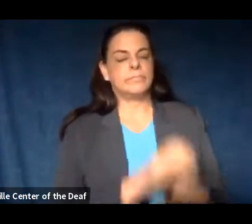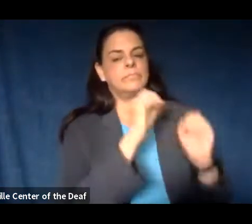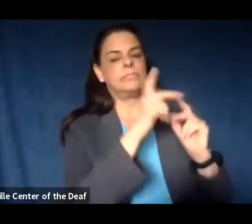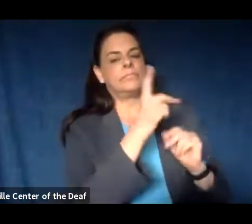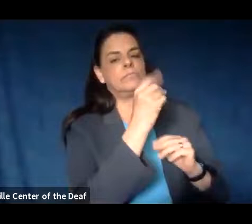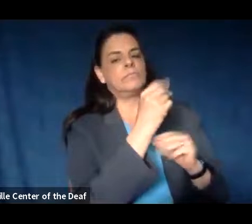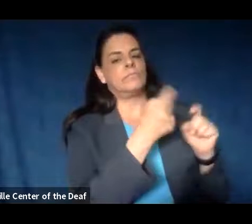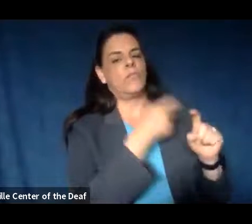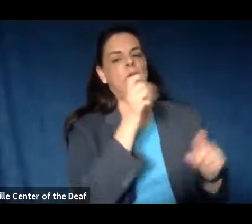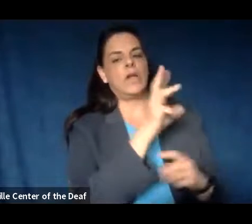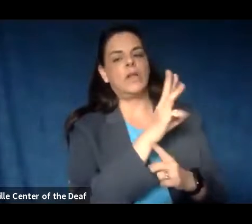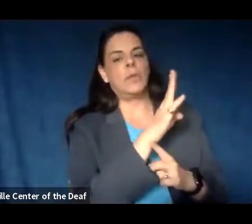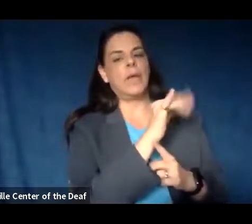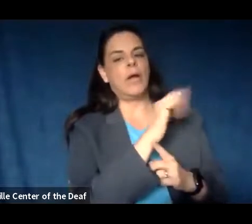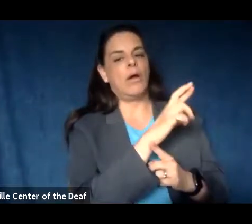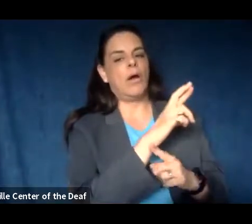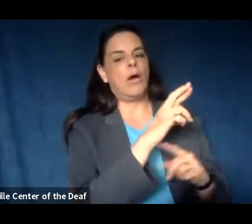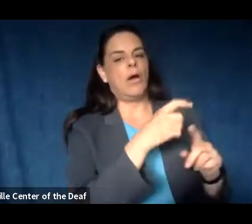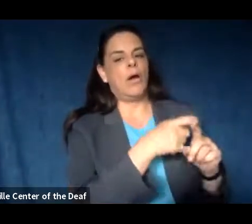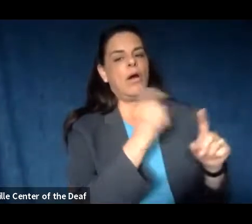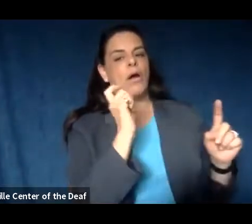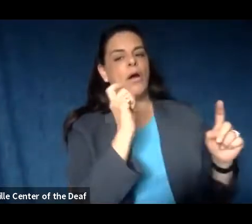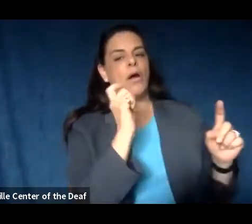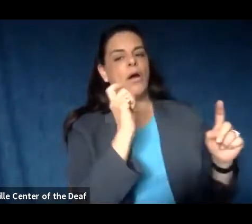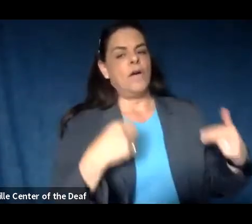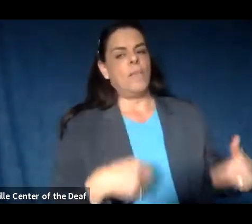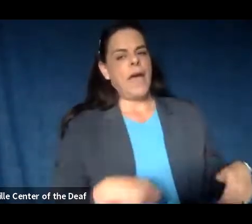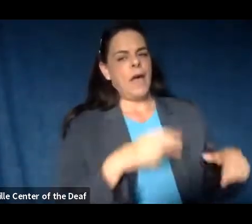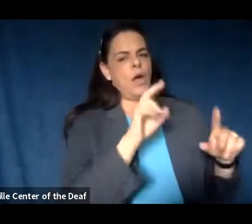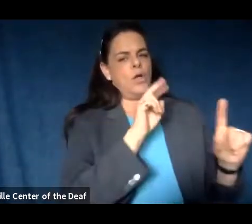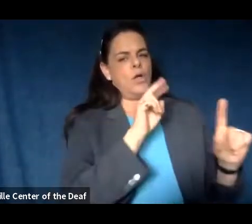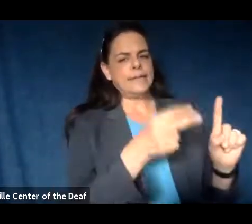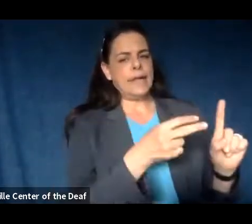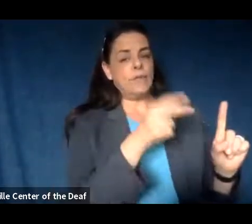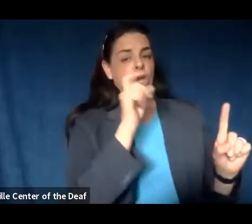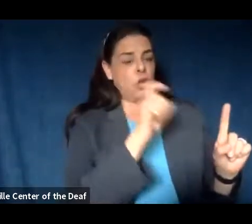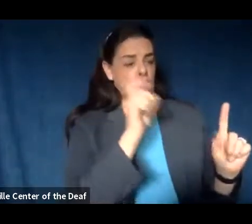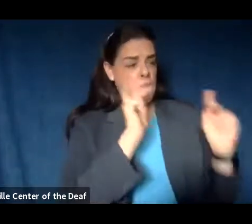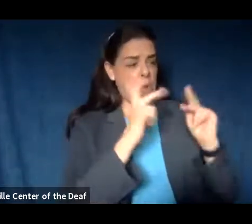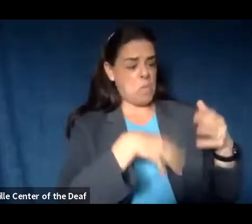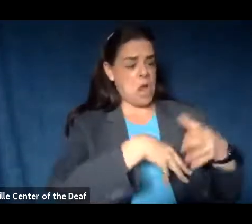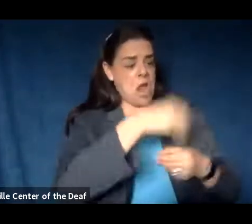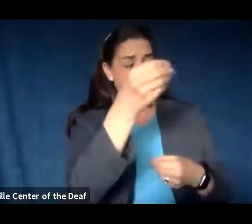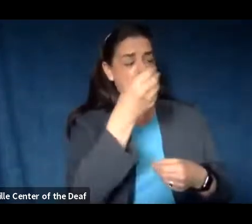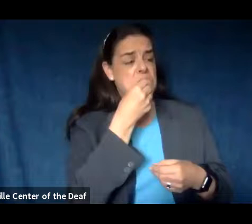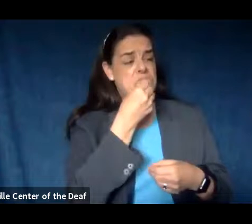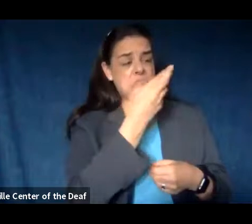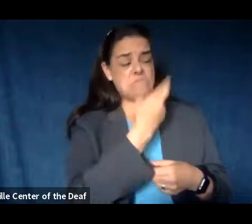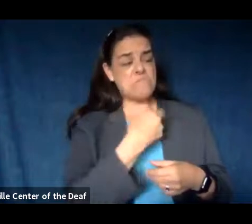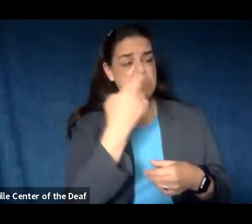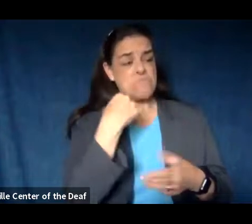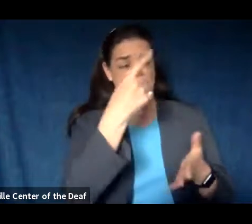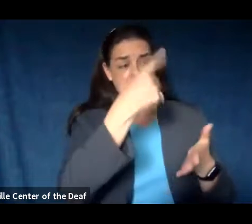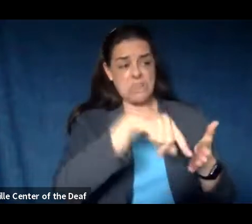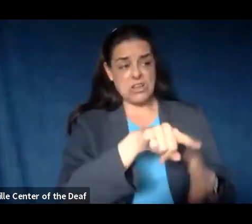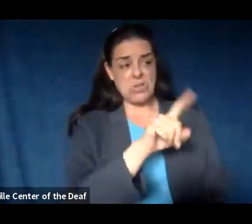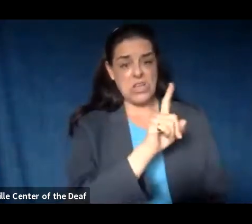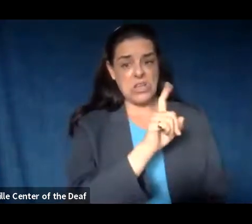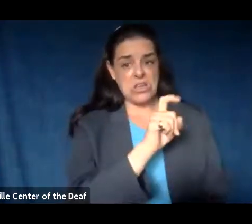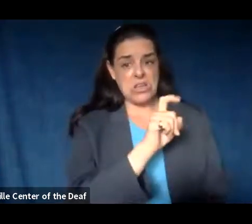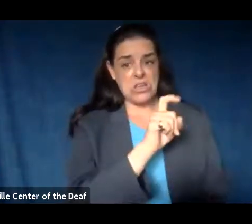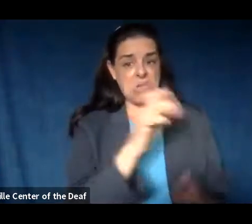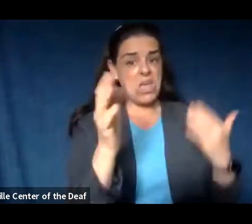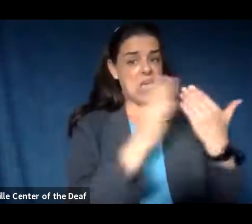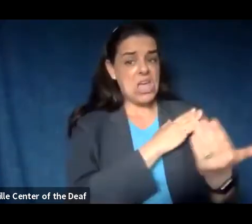more from WBIR. From a health perspective, should people go eat at restaurants next week, even